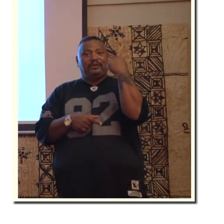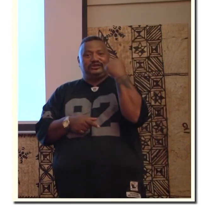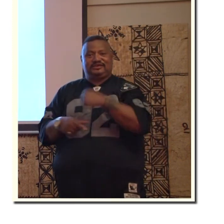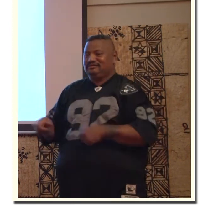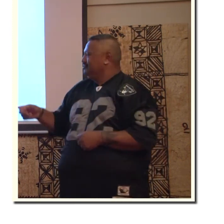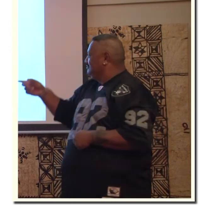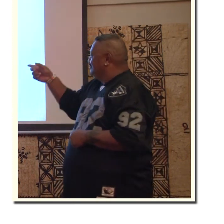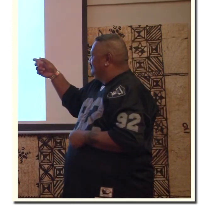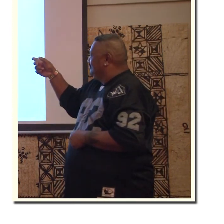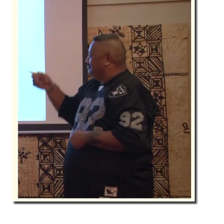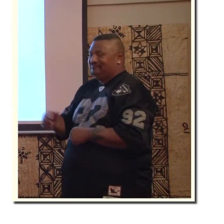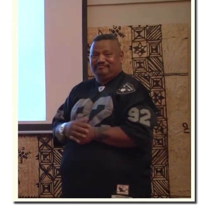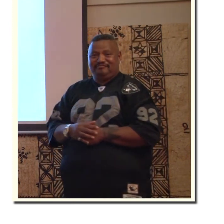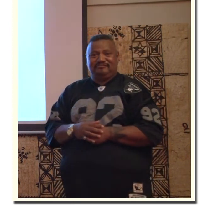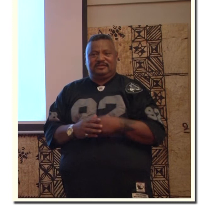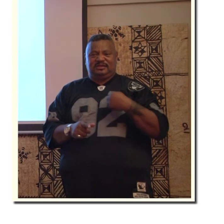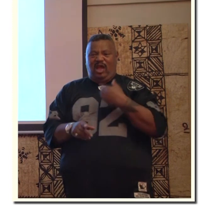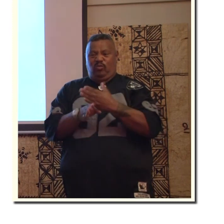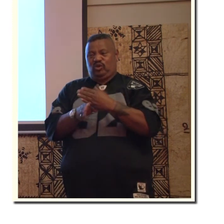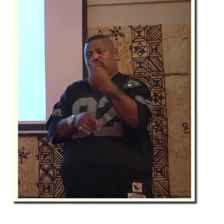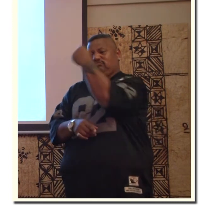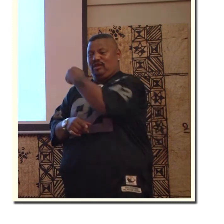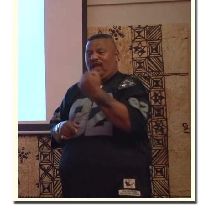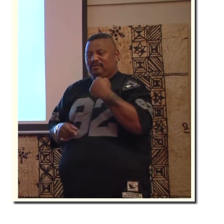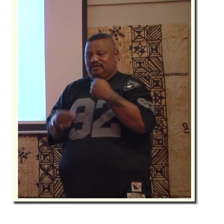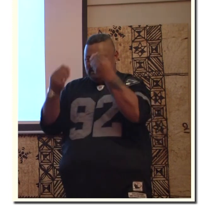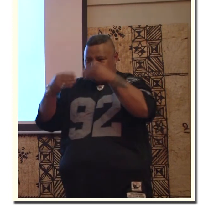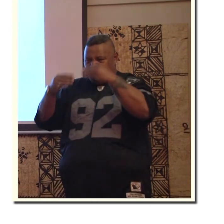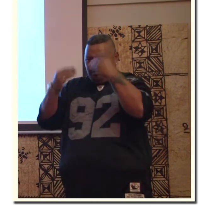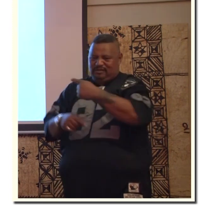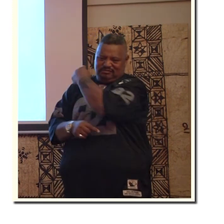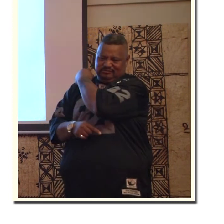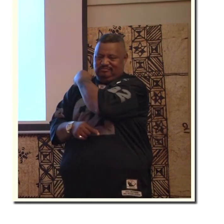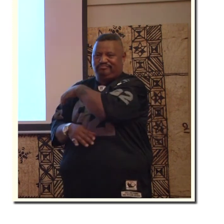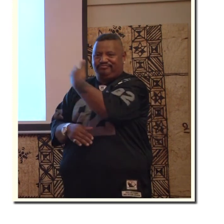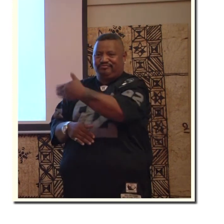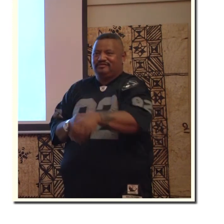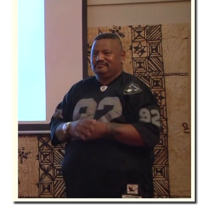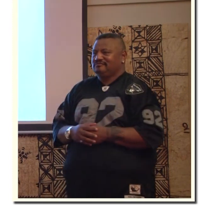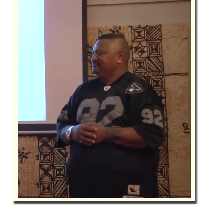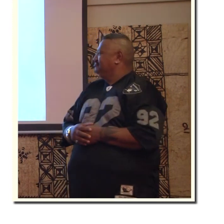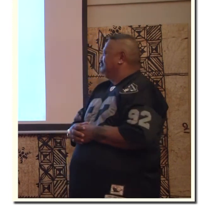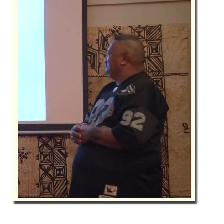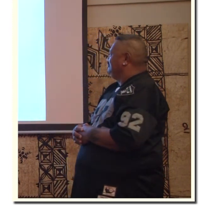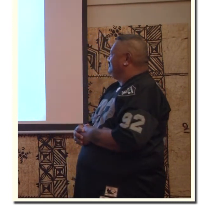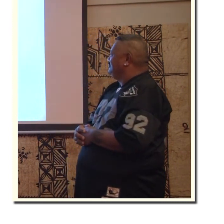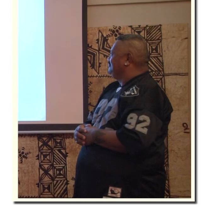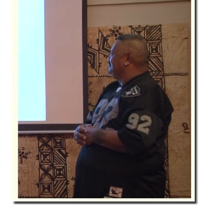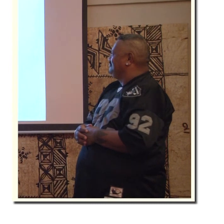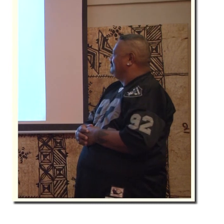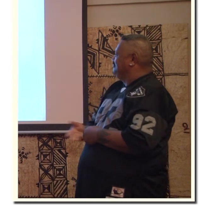Yeah, so this is a sign for Hamilton. I worked in Hamilton at Wananga down